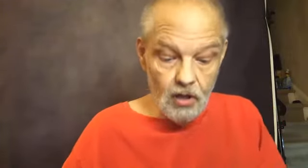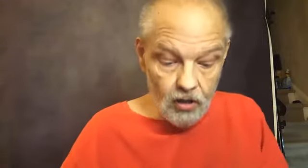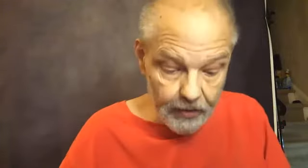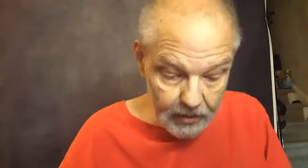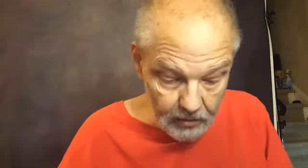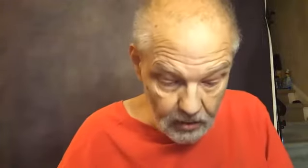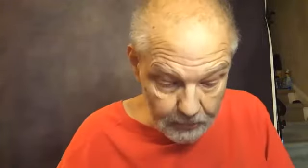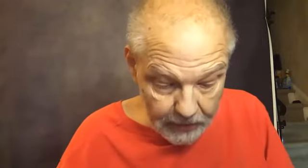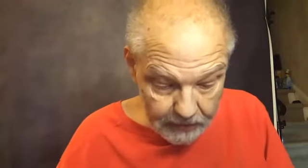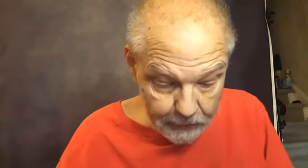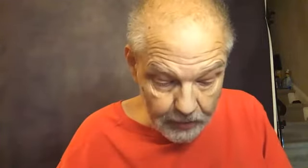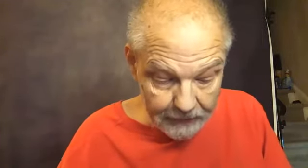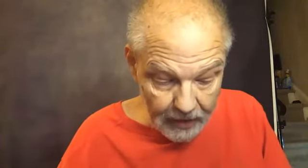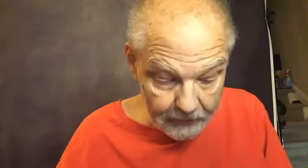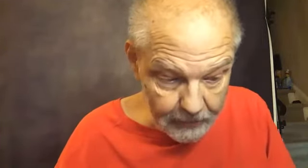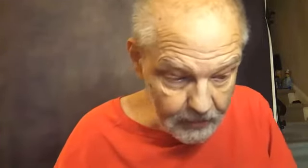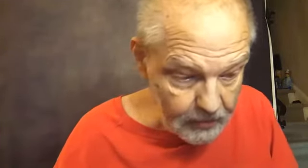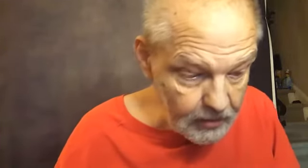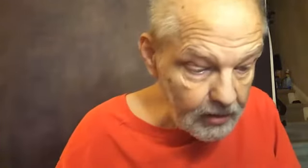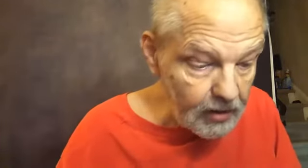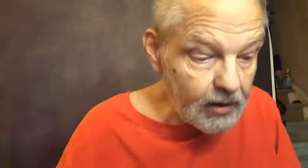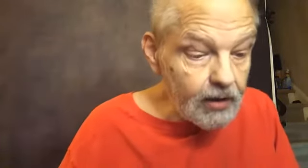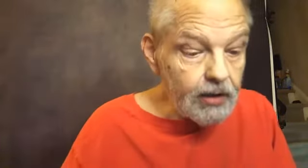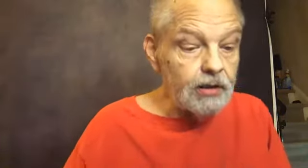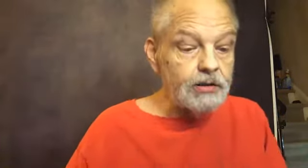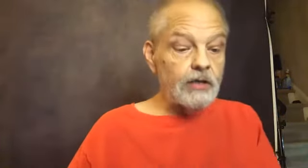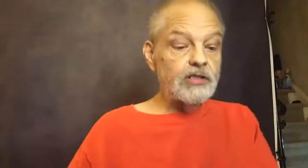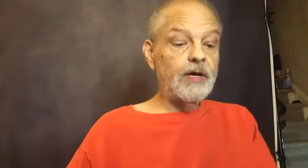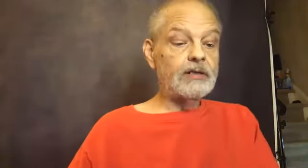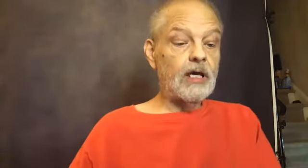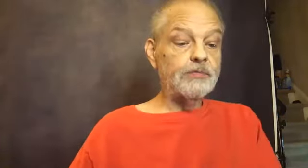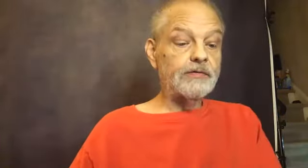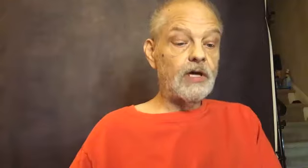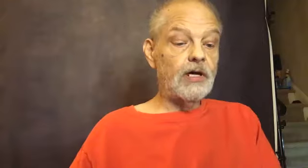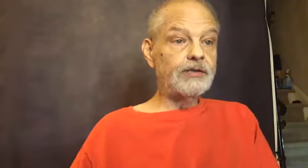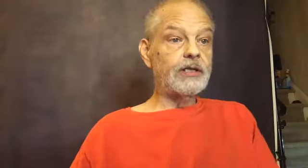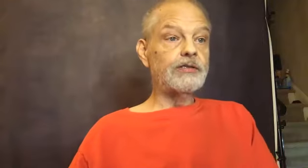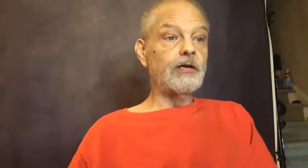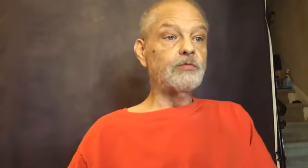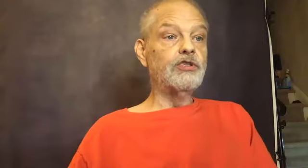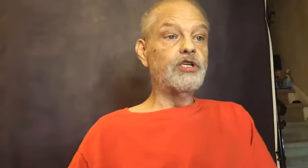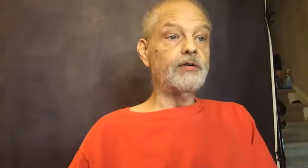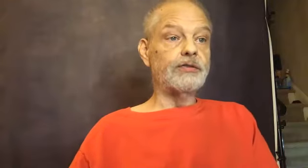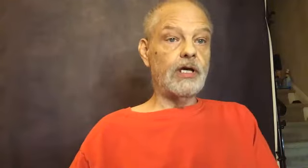All right, on page 45, it talks about types of signs, and it starts with gender